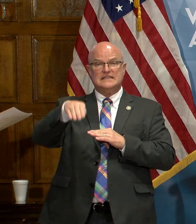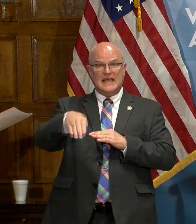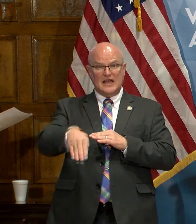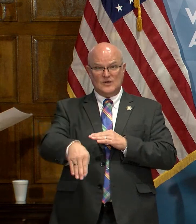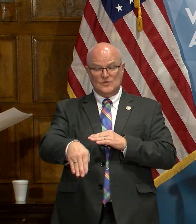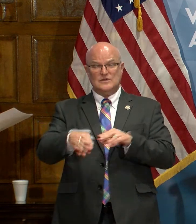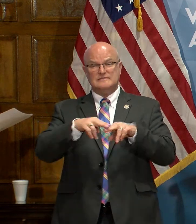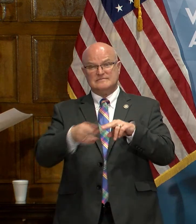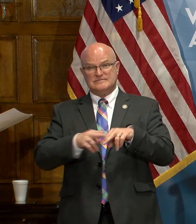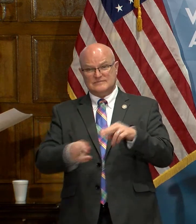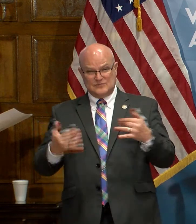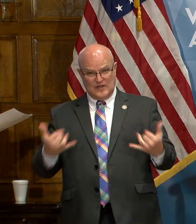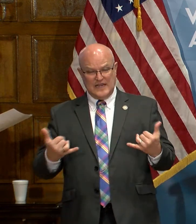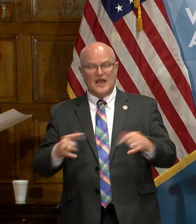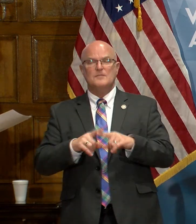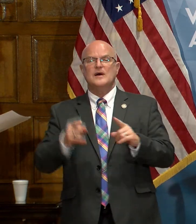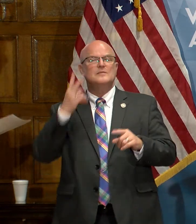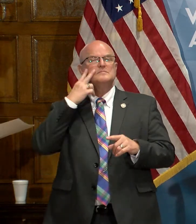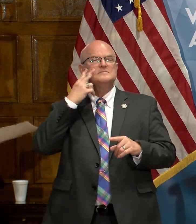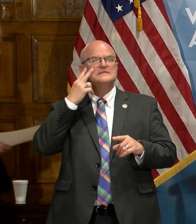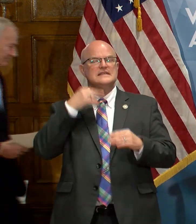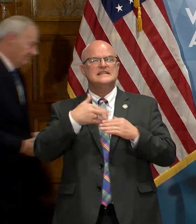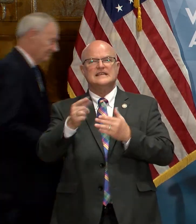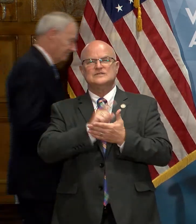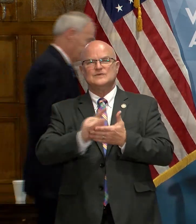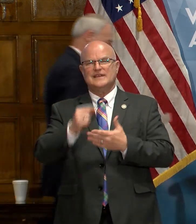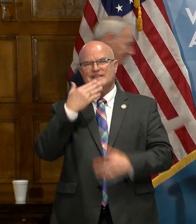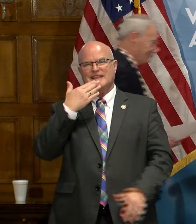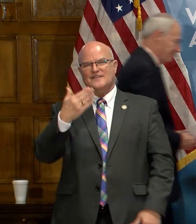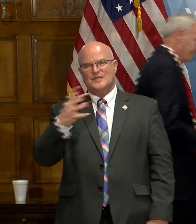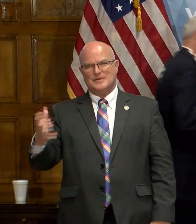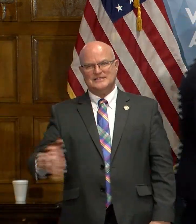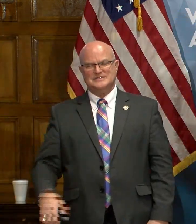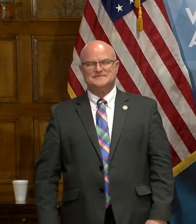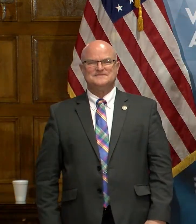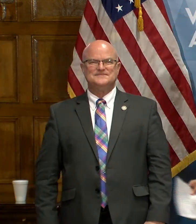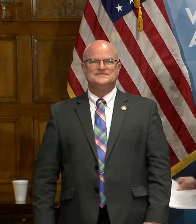in this spike, but we'll see what happens over the next week. Thank you very much.